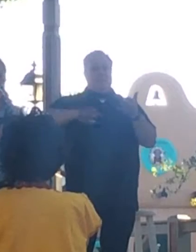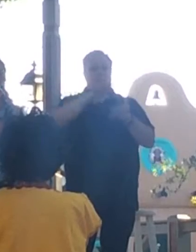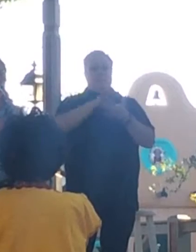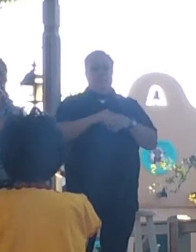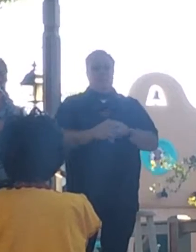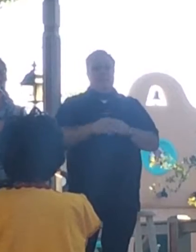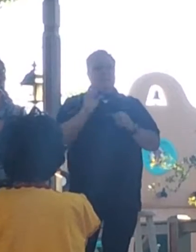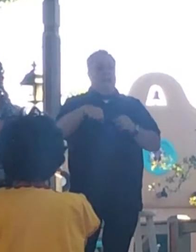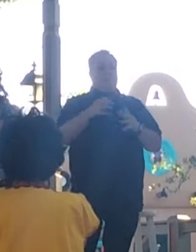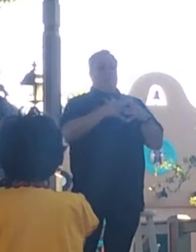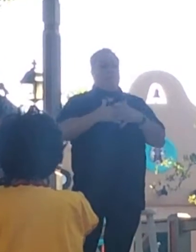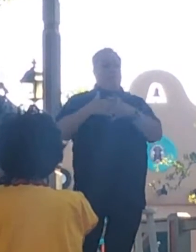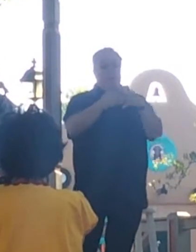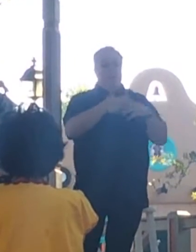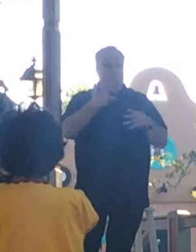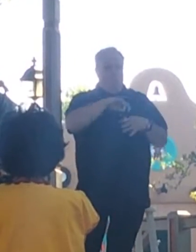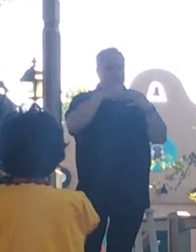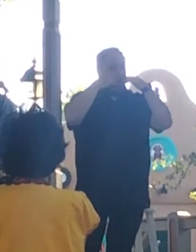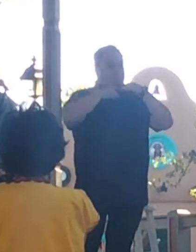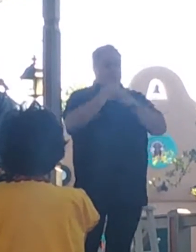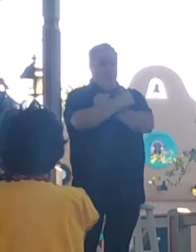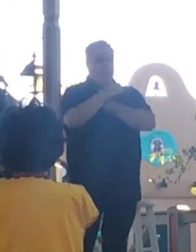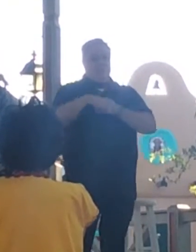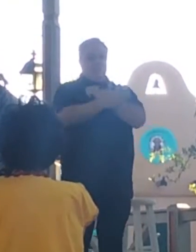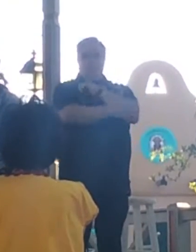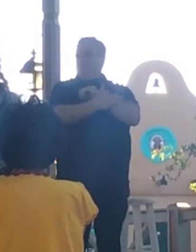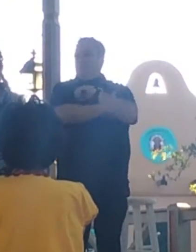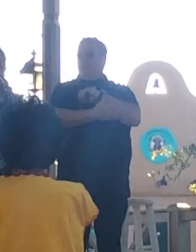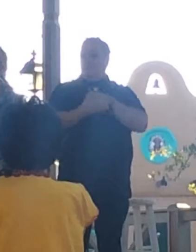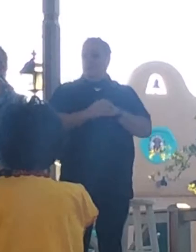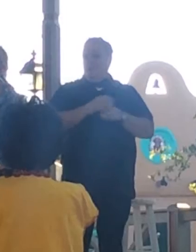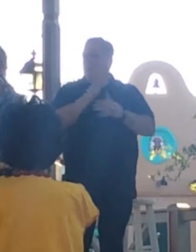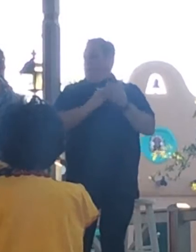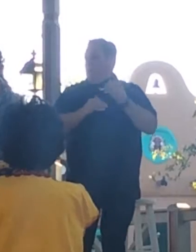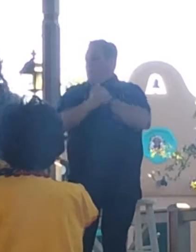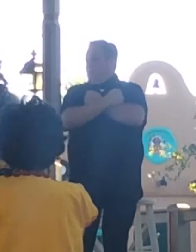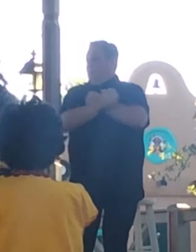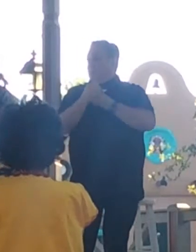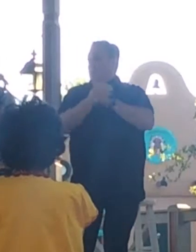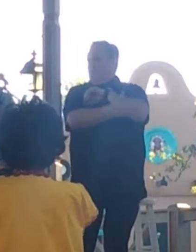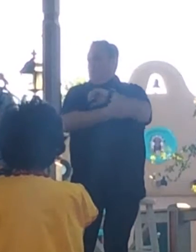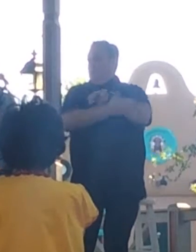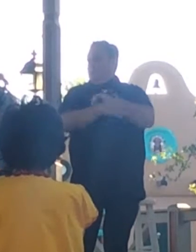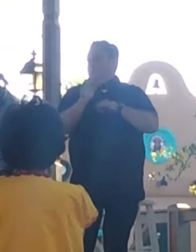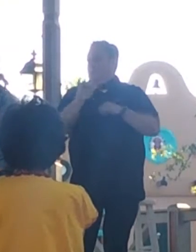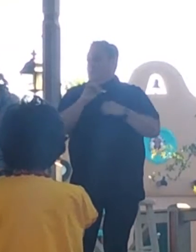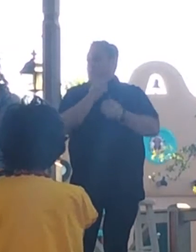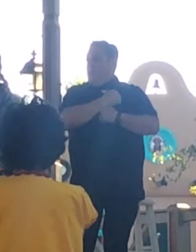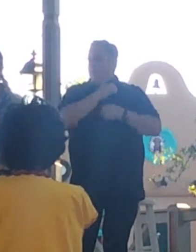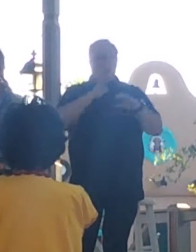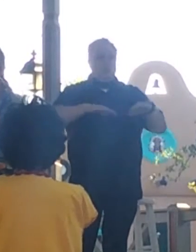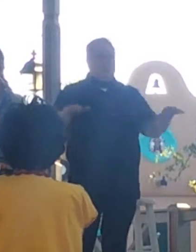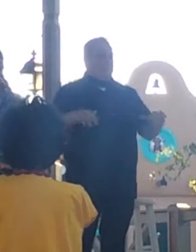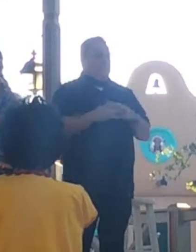America. Yes, America. And we love this country. And part of loving a country, just like loving your